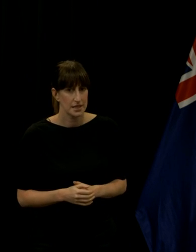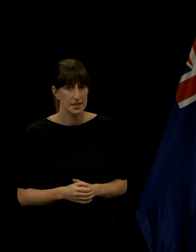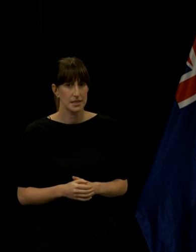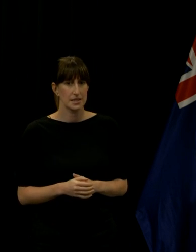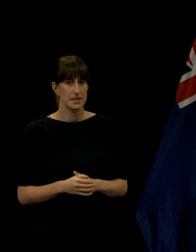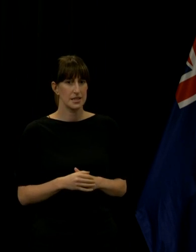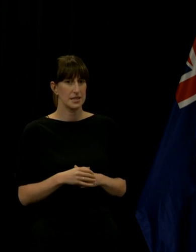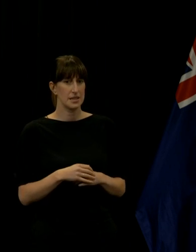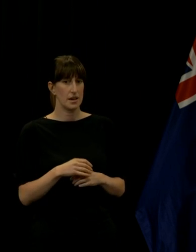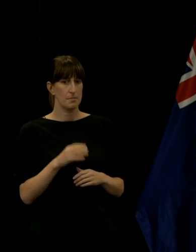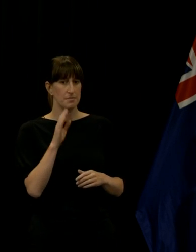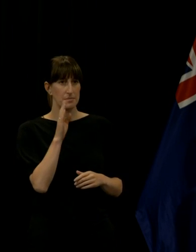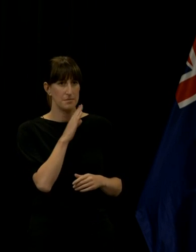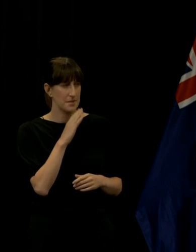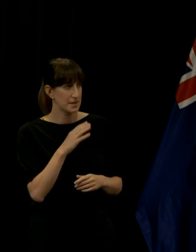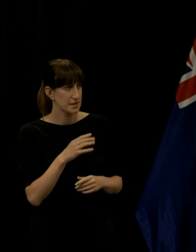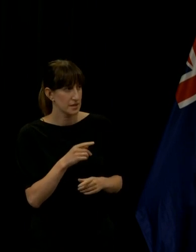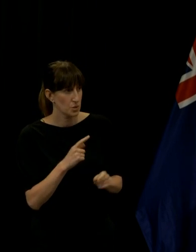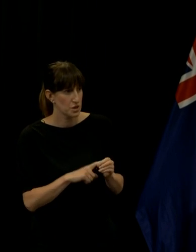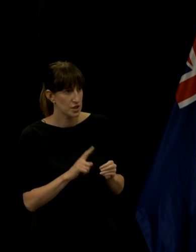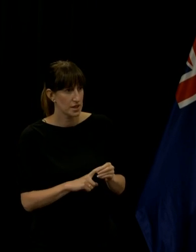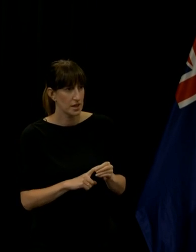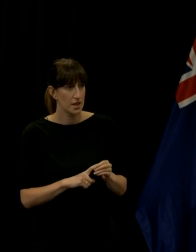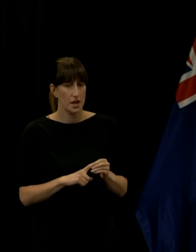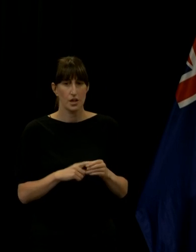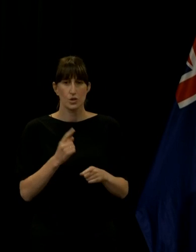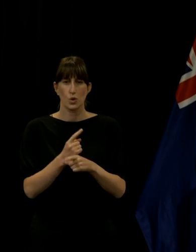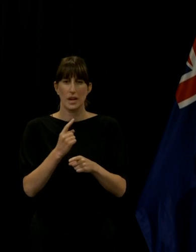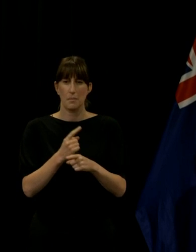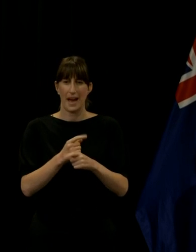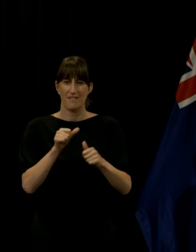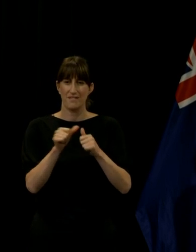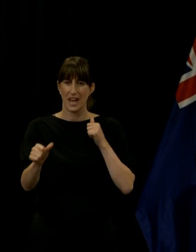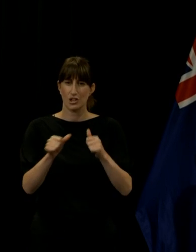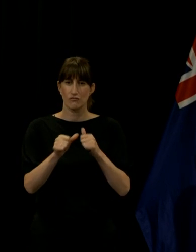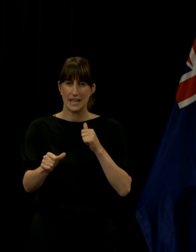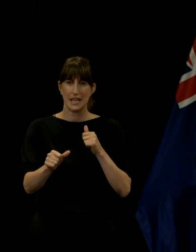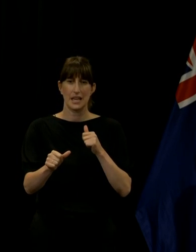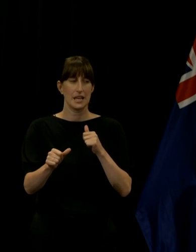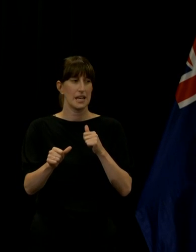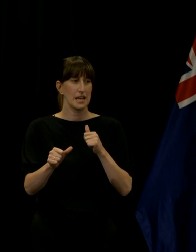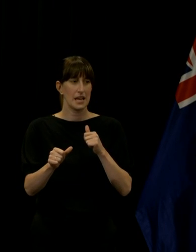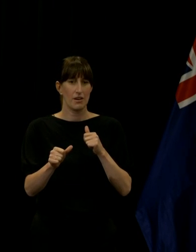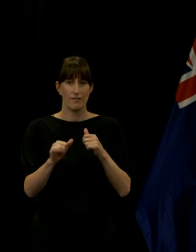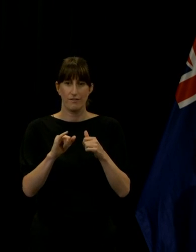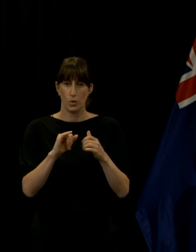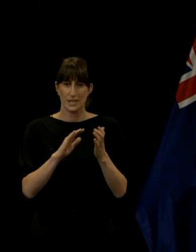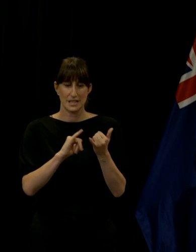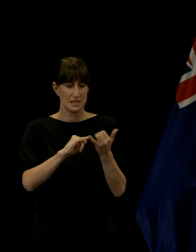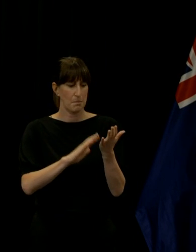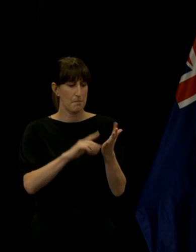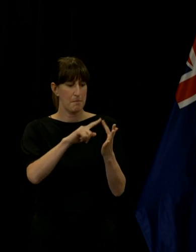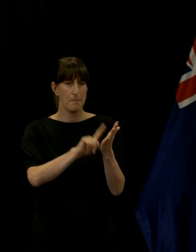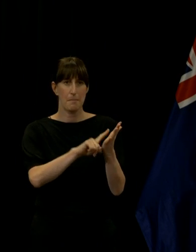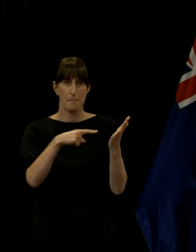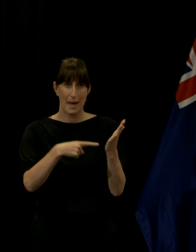that is the nature of the aluminium pots that the smelter runs. The turning off of smelter pots is a long and complicated